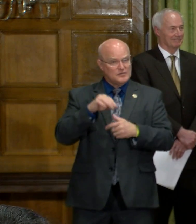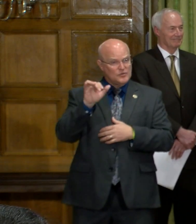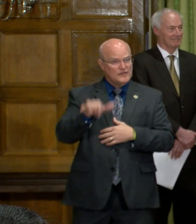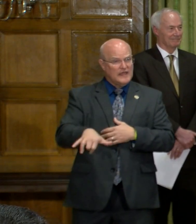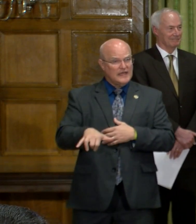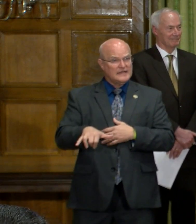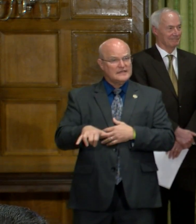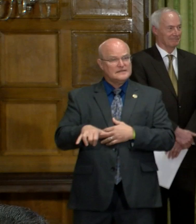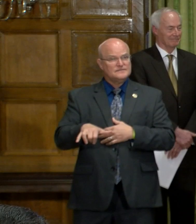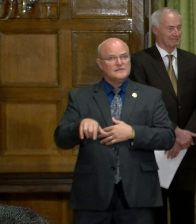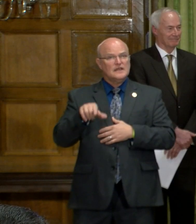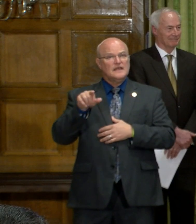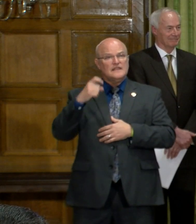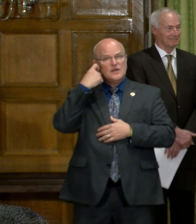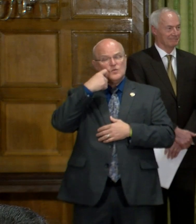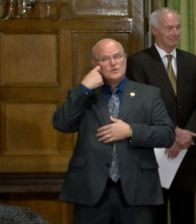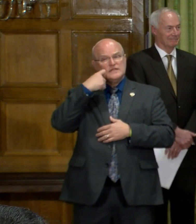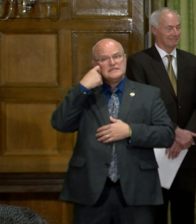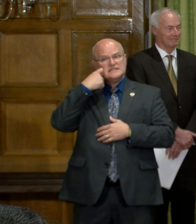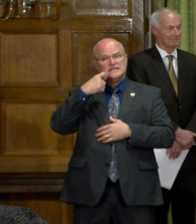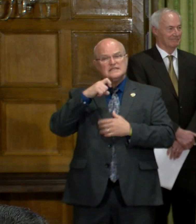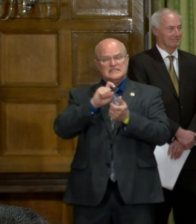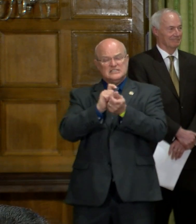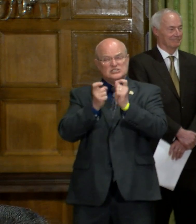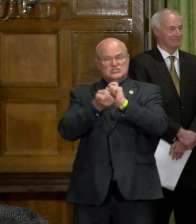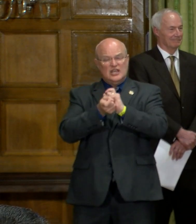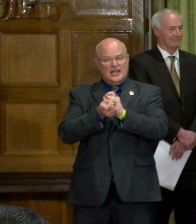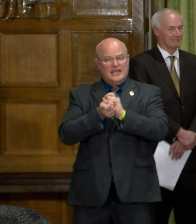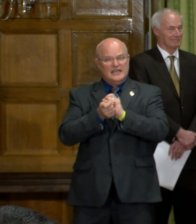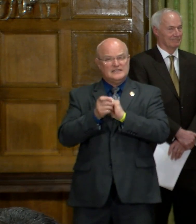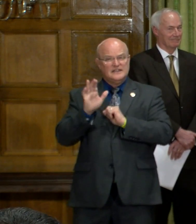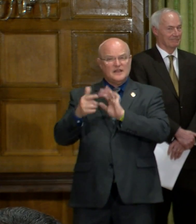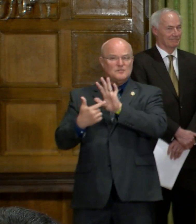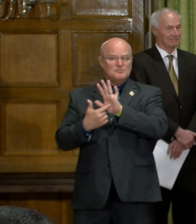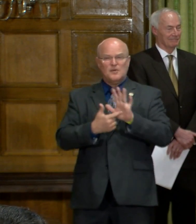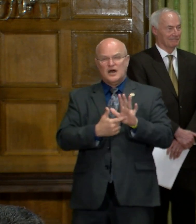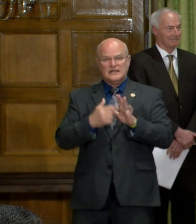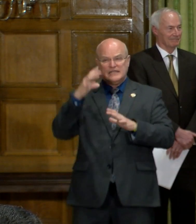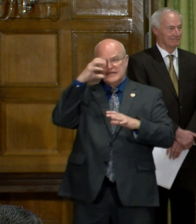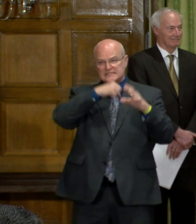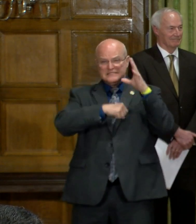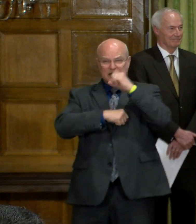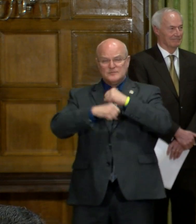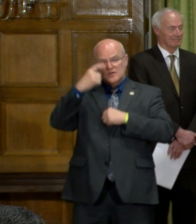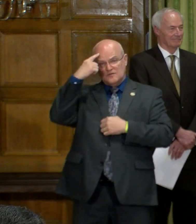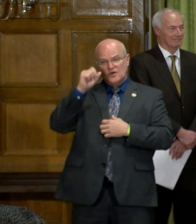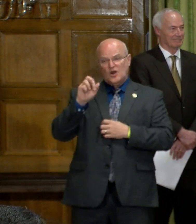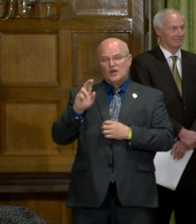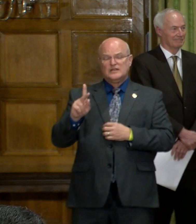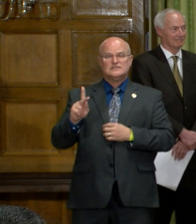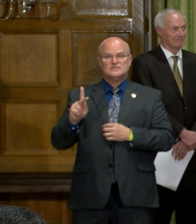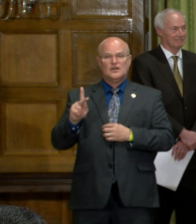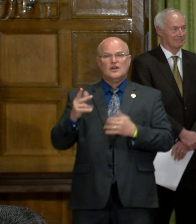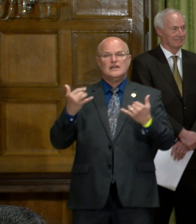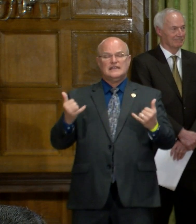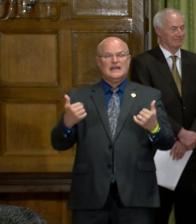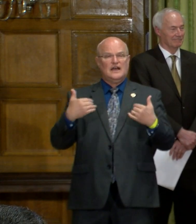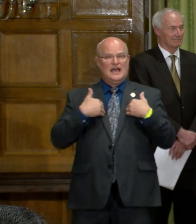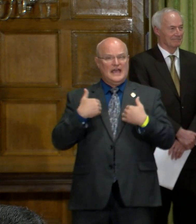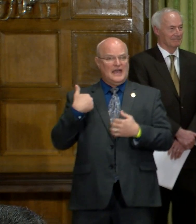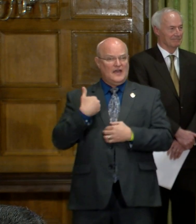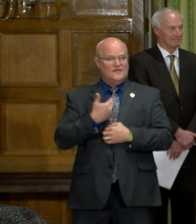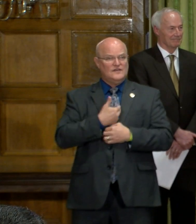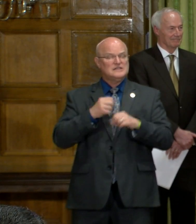with, they recently changed their modeling assumptions, and for Arkansas, they now have